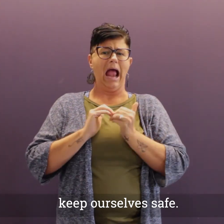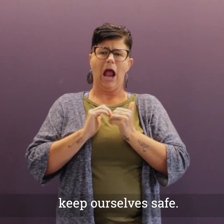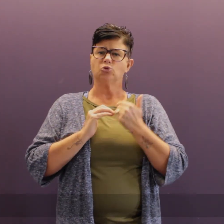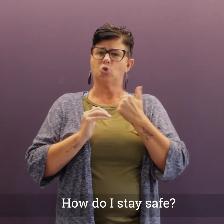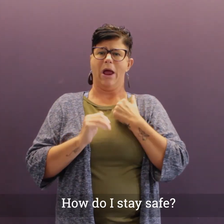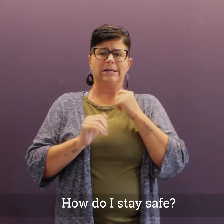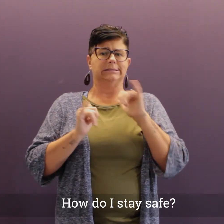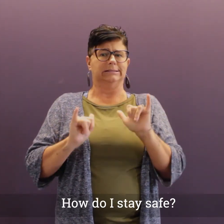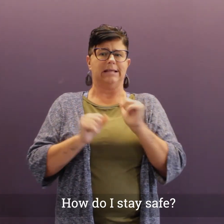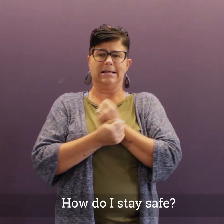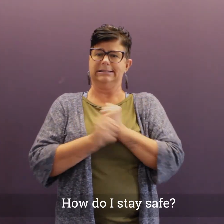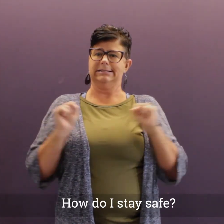How do I stay safe?